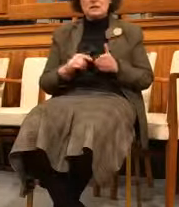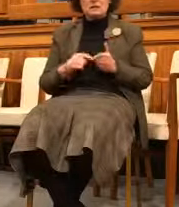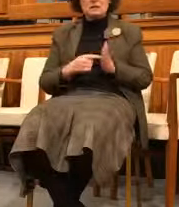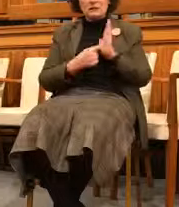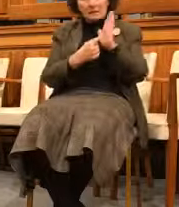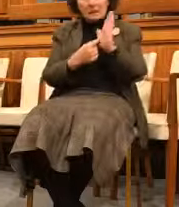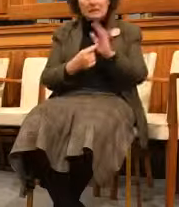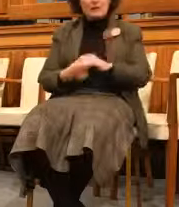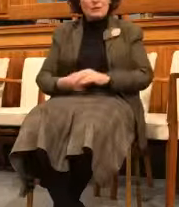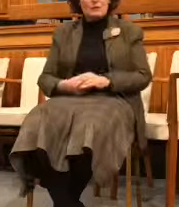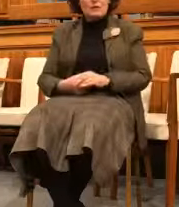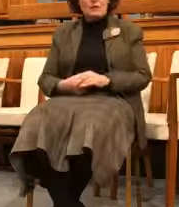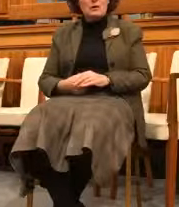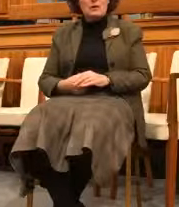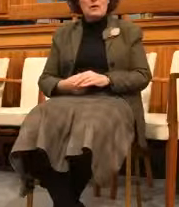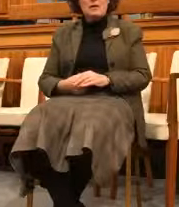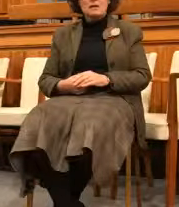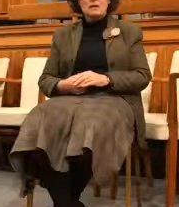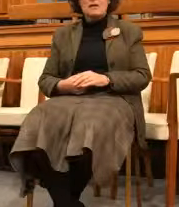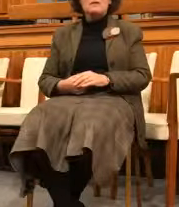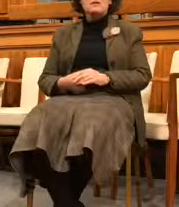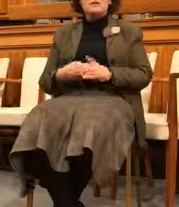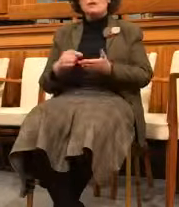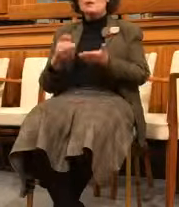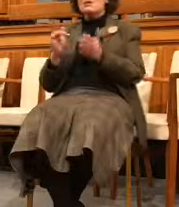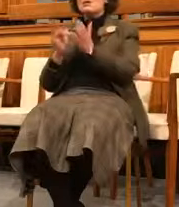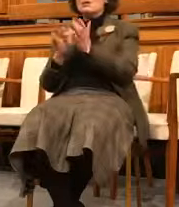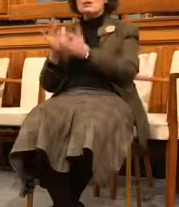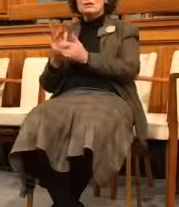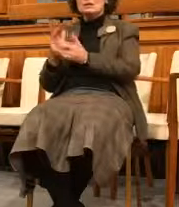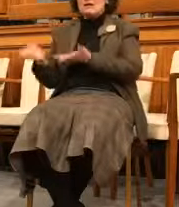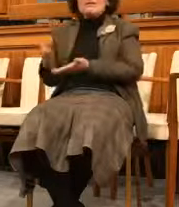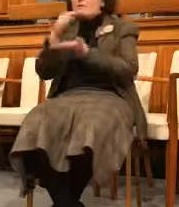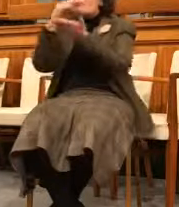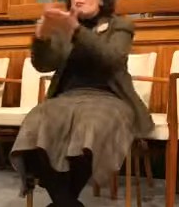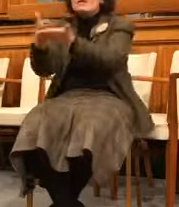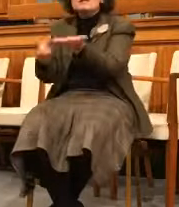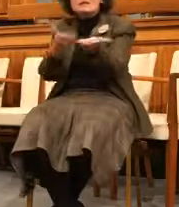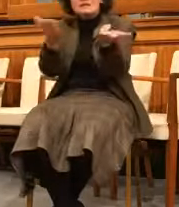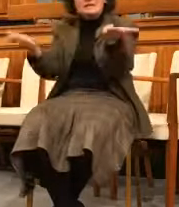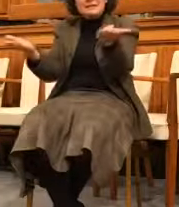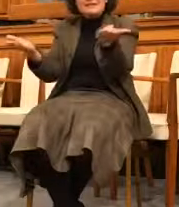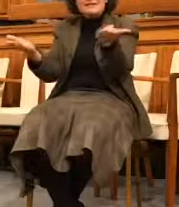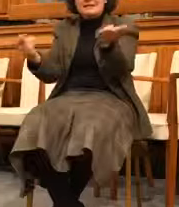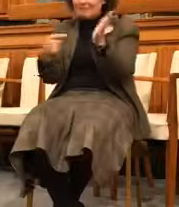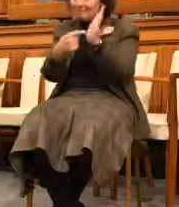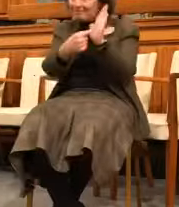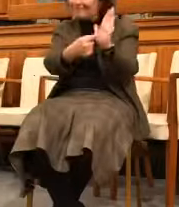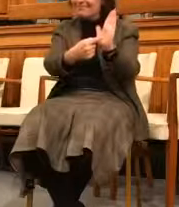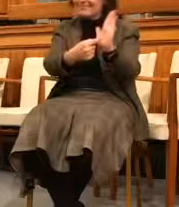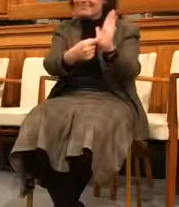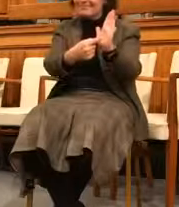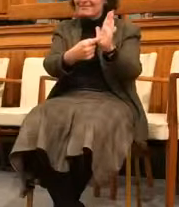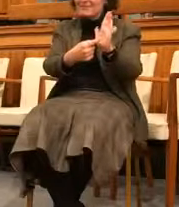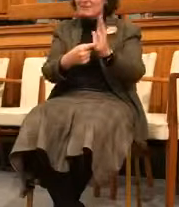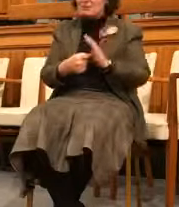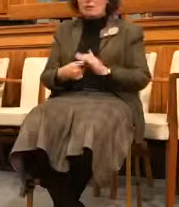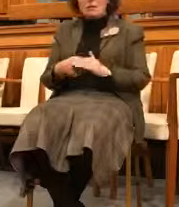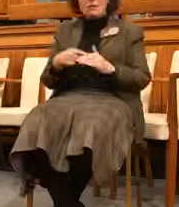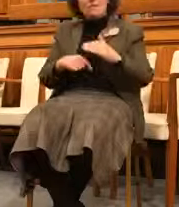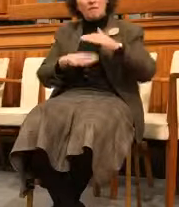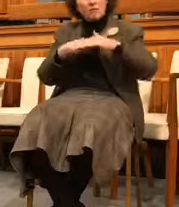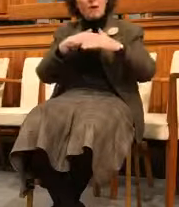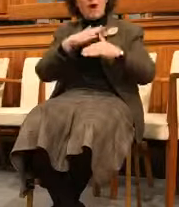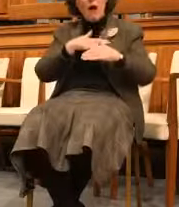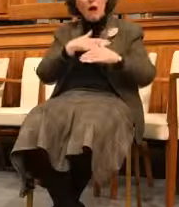So when you pray, and when you repent, as long as you do it sincerely, with all your heart,